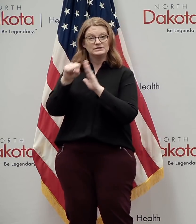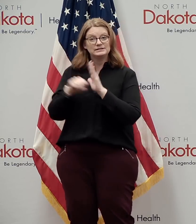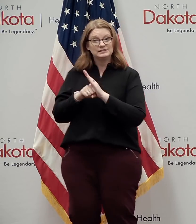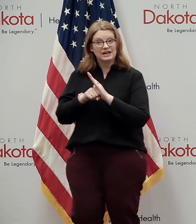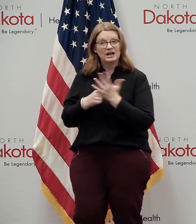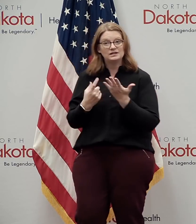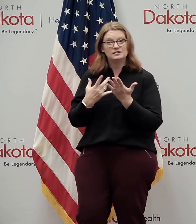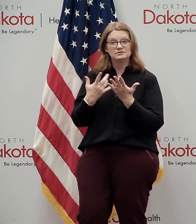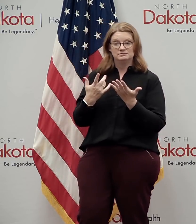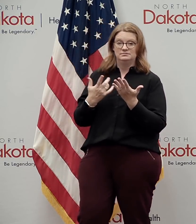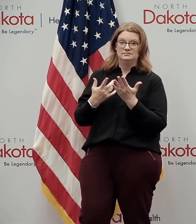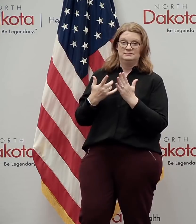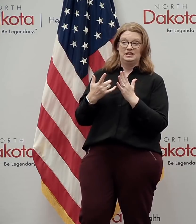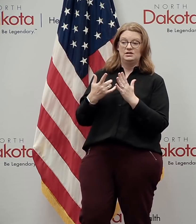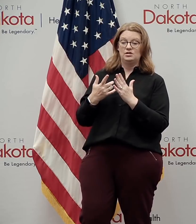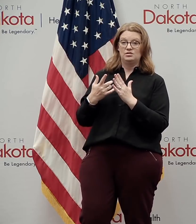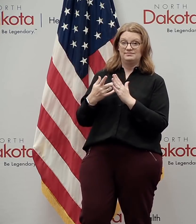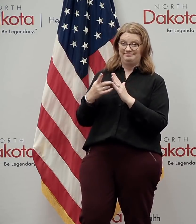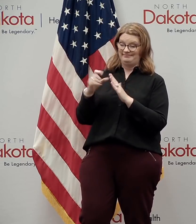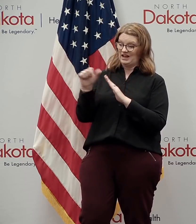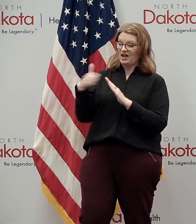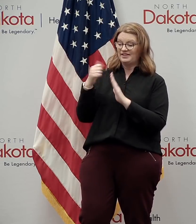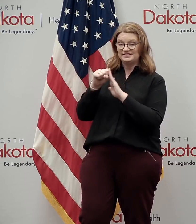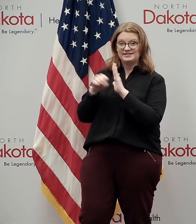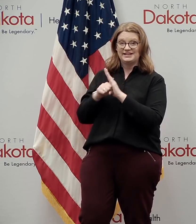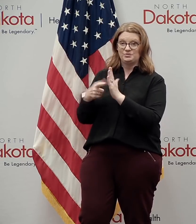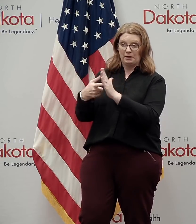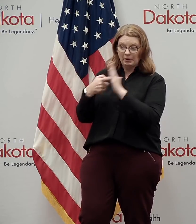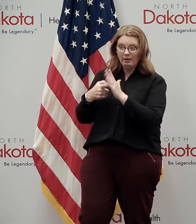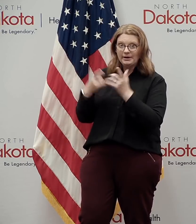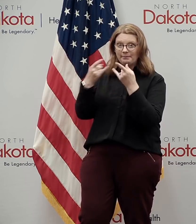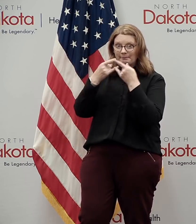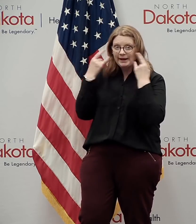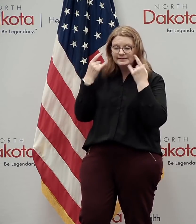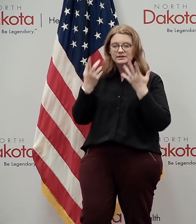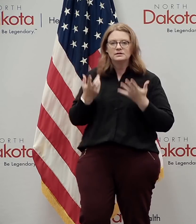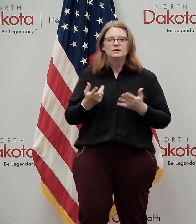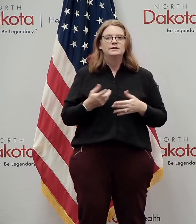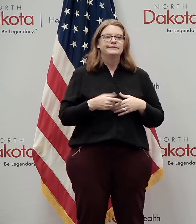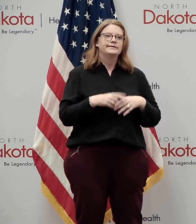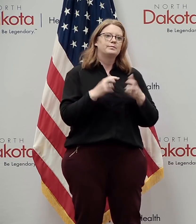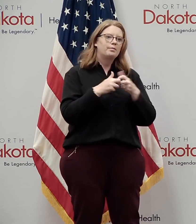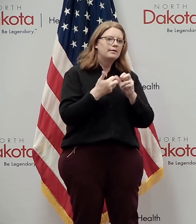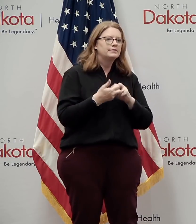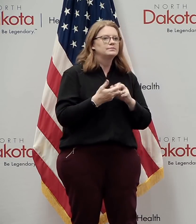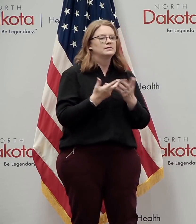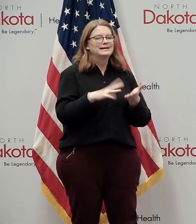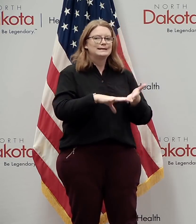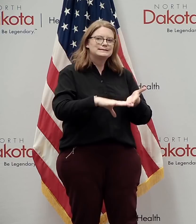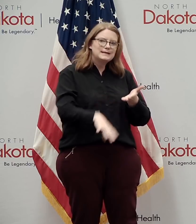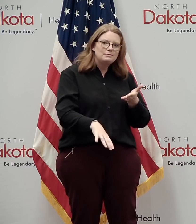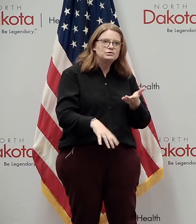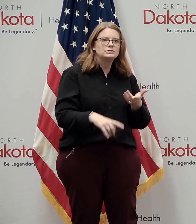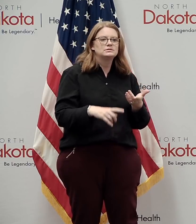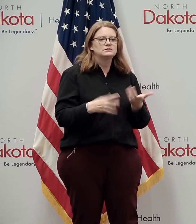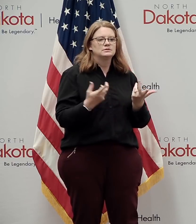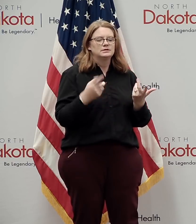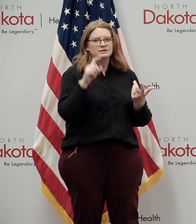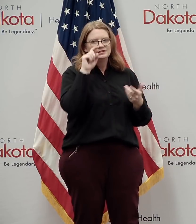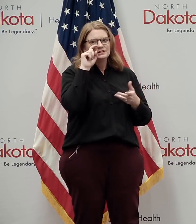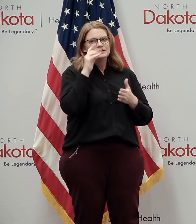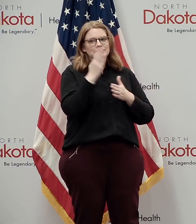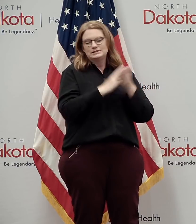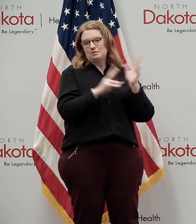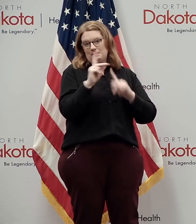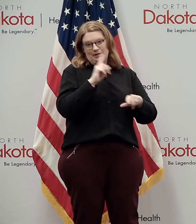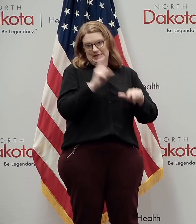statewide mandate. We're not doing that today. I think there's issues about how do you enforce it, how do you make exceptions for those that, some people